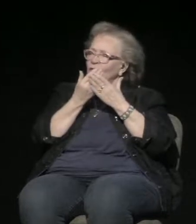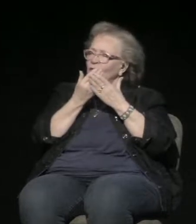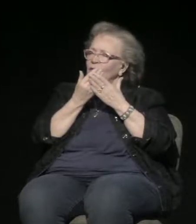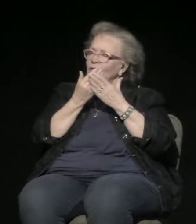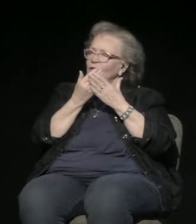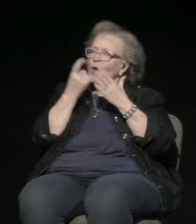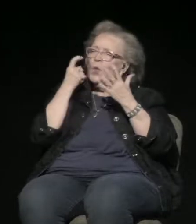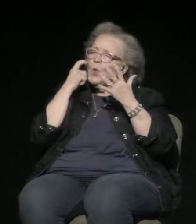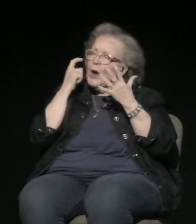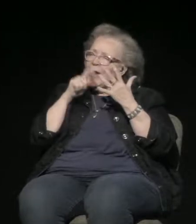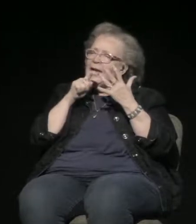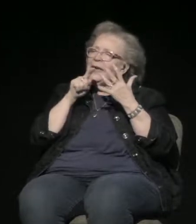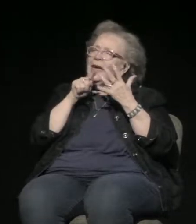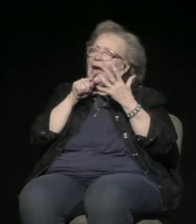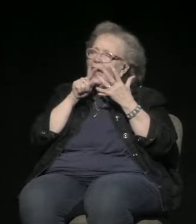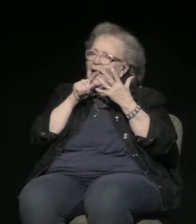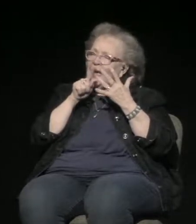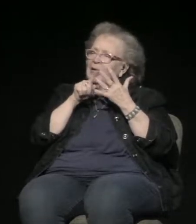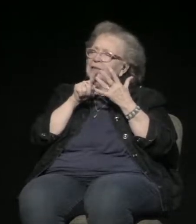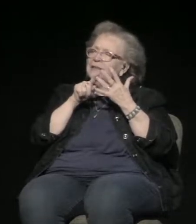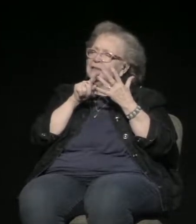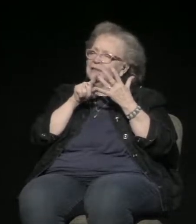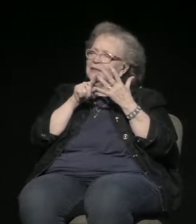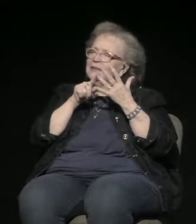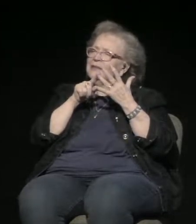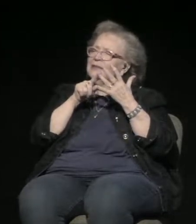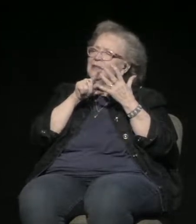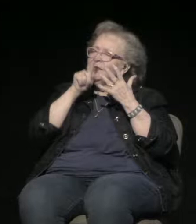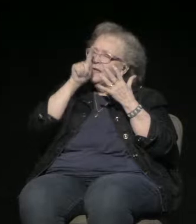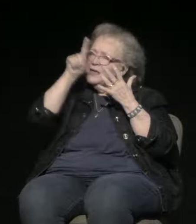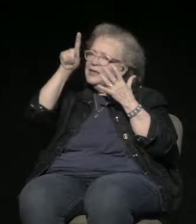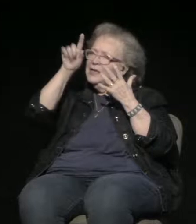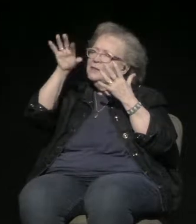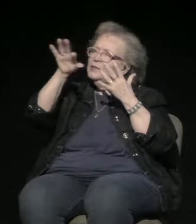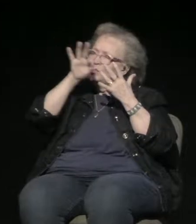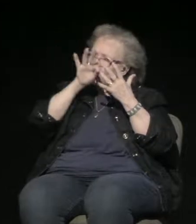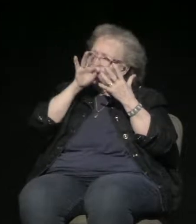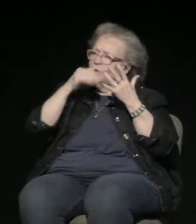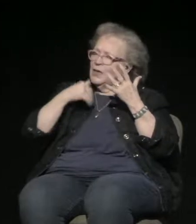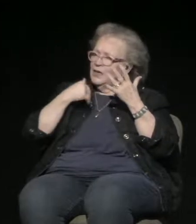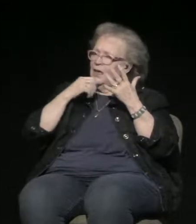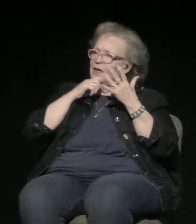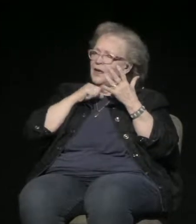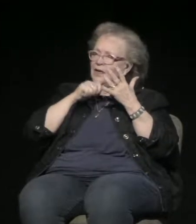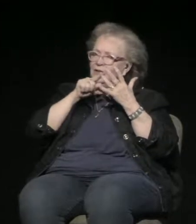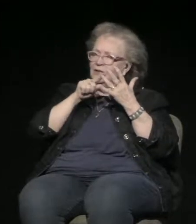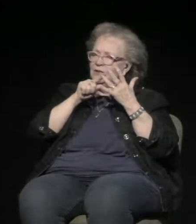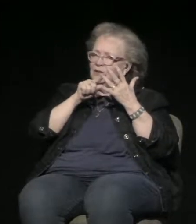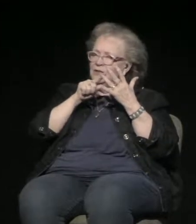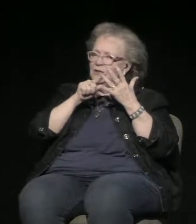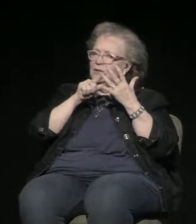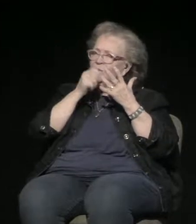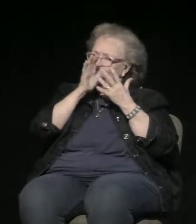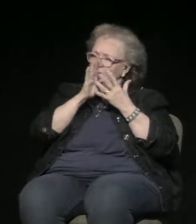Lord may he Recognize that you Are Lord over all And may he choose you At a young age And Lord we pray For Wyatt